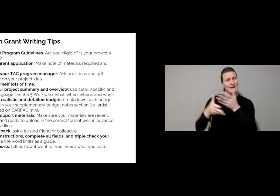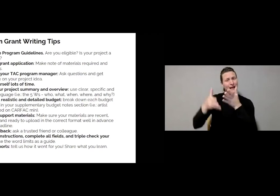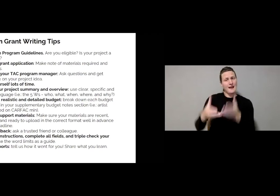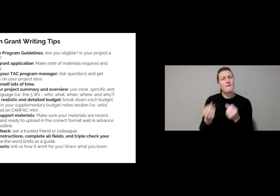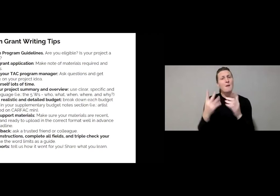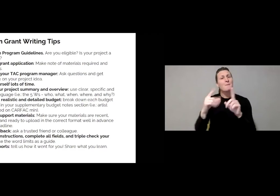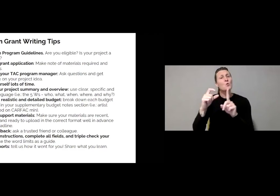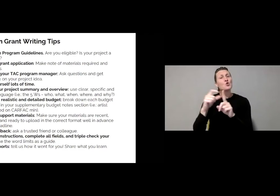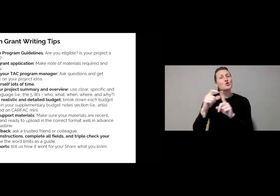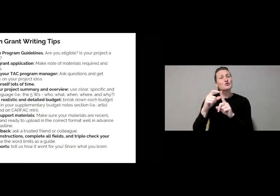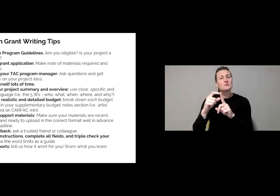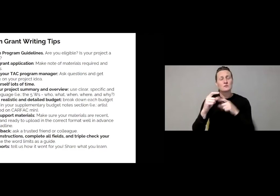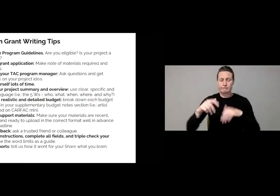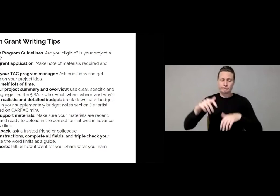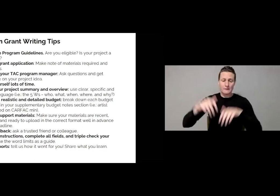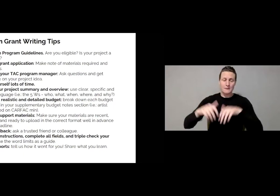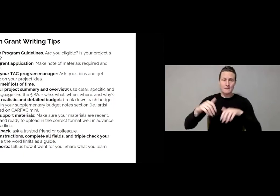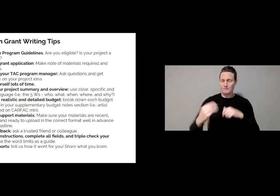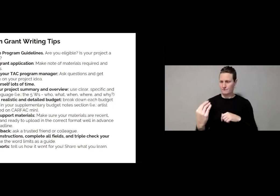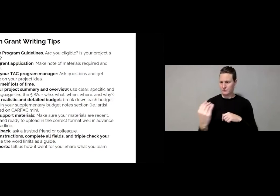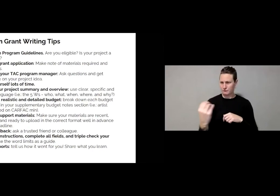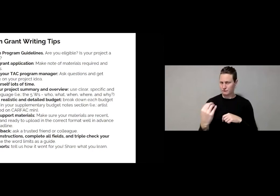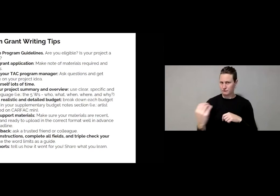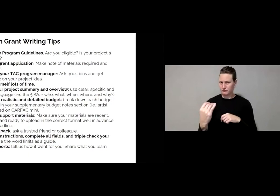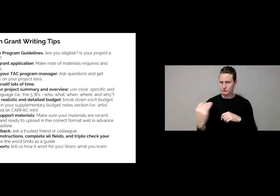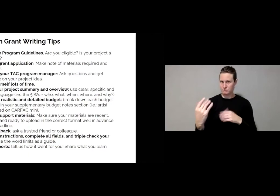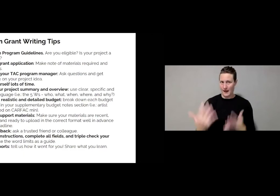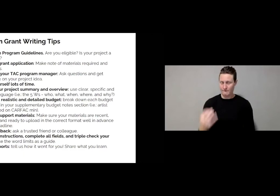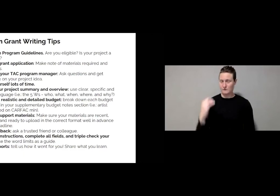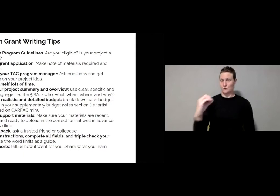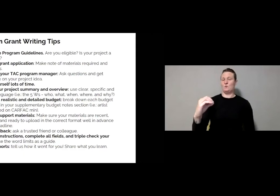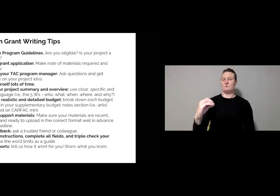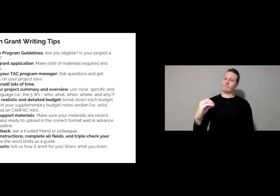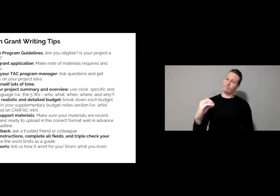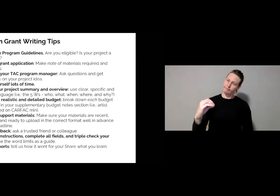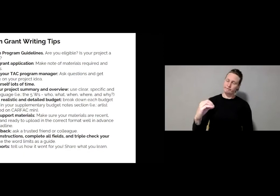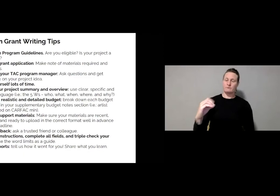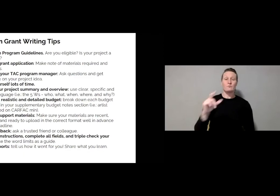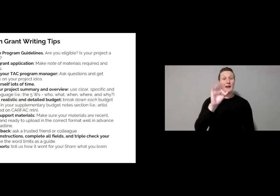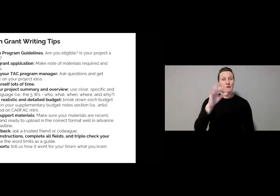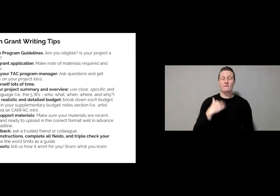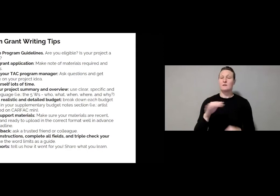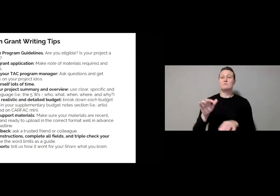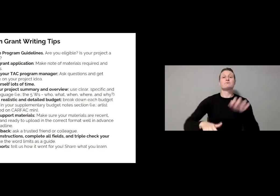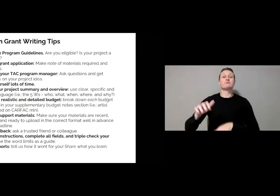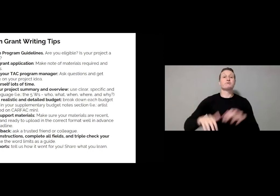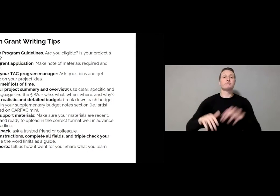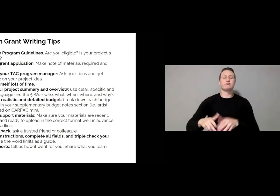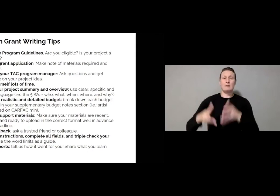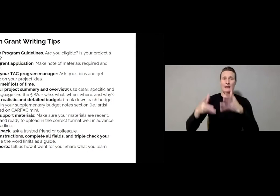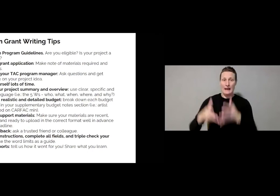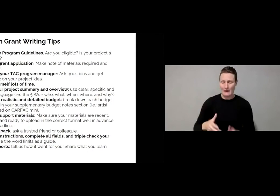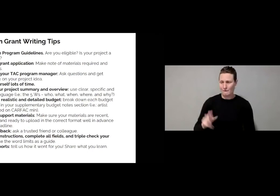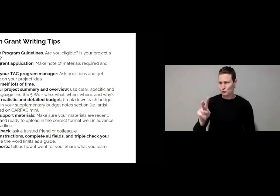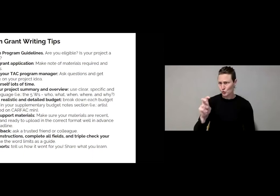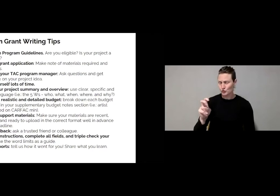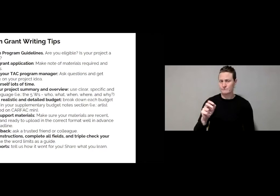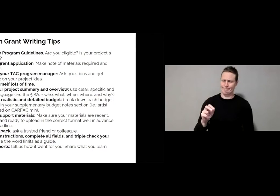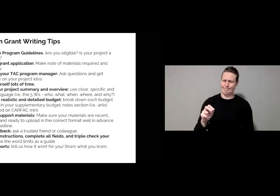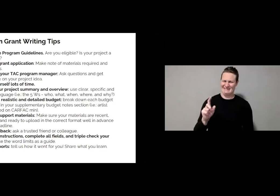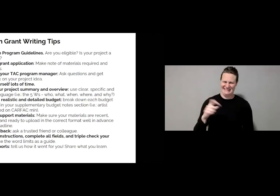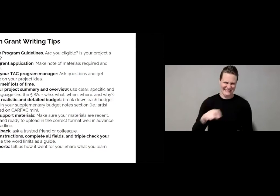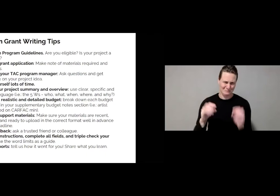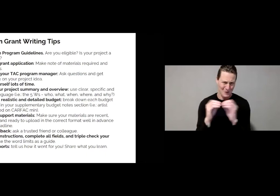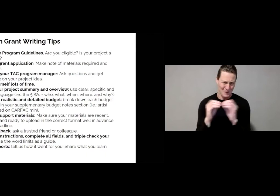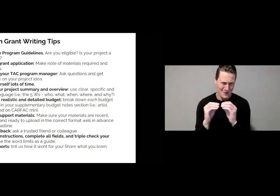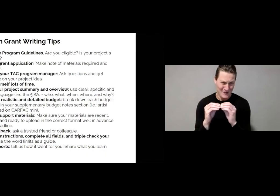words left that you haven't used, you know you probably haven't written quite enough. If you've gotten to the end of your word count and you haven't even really started